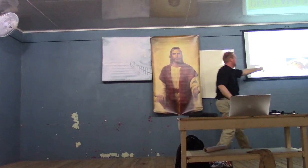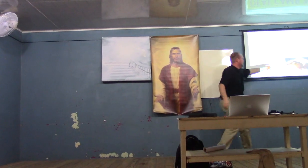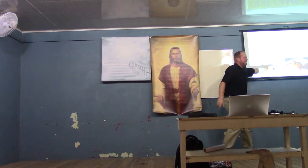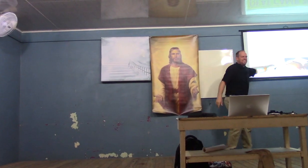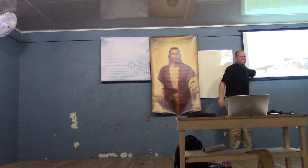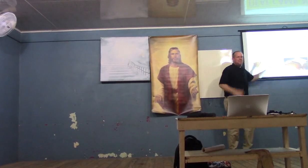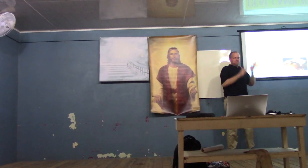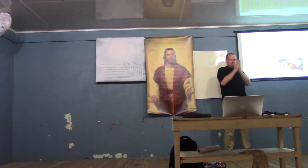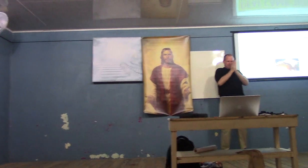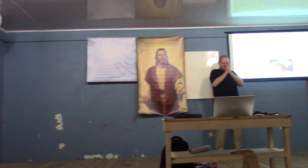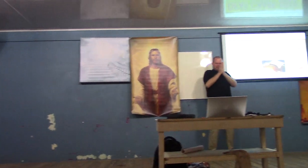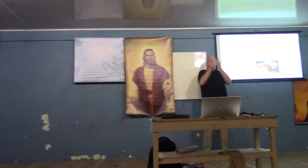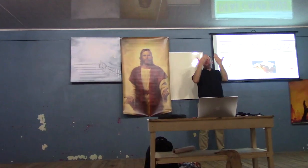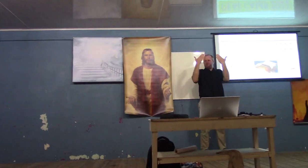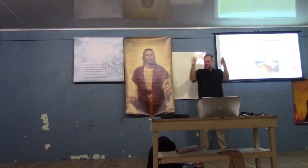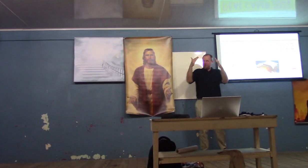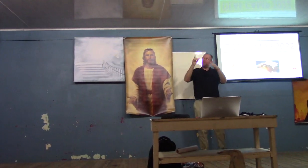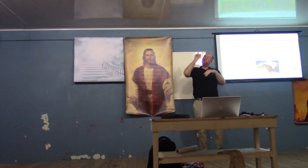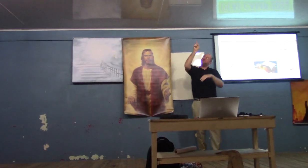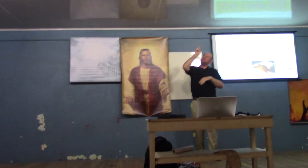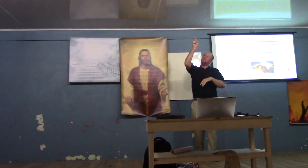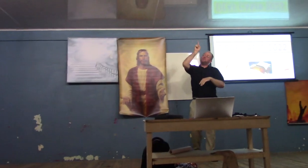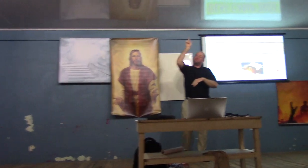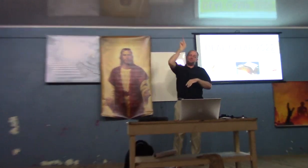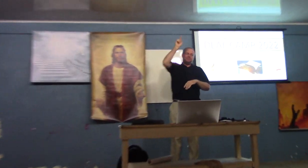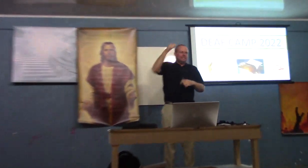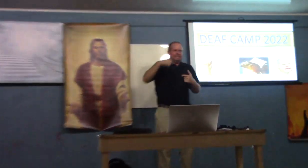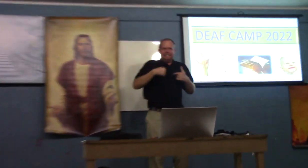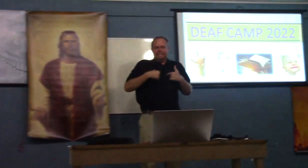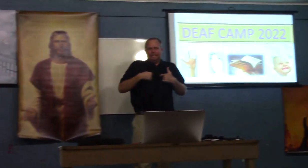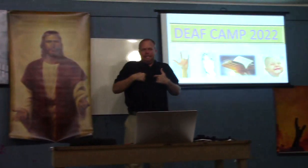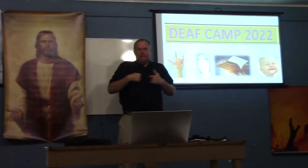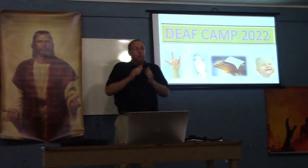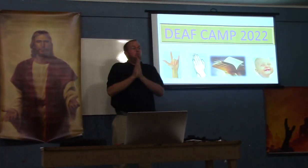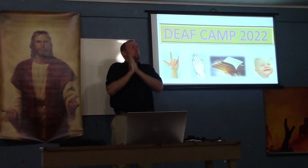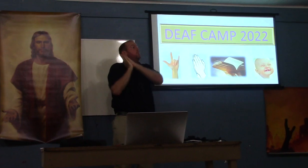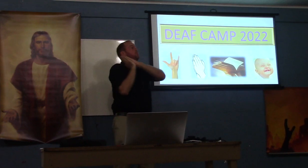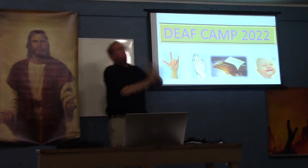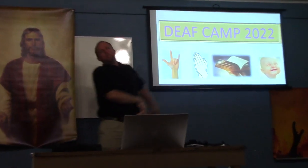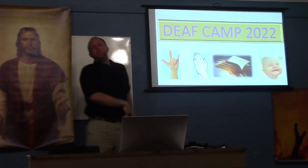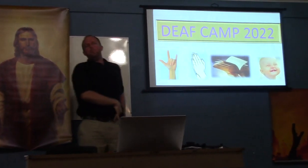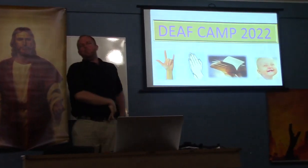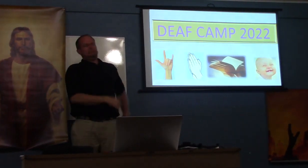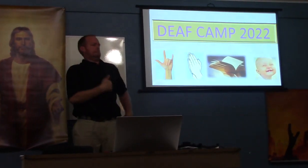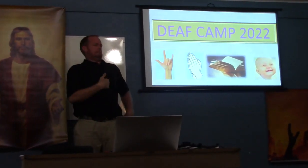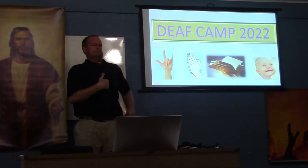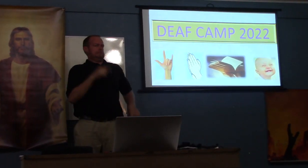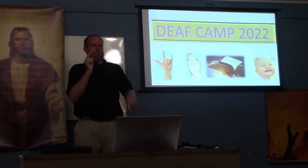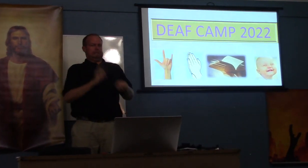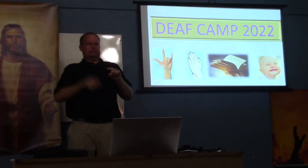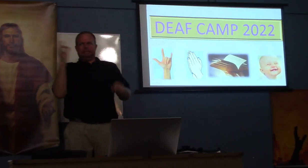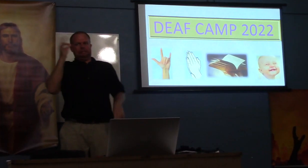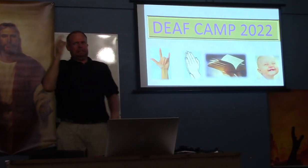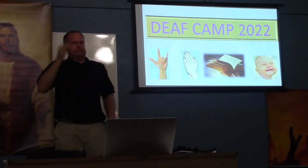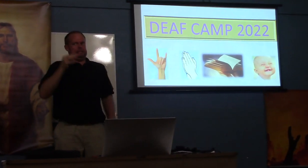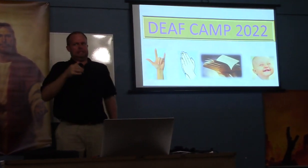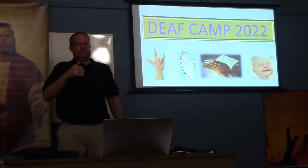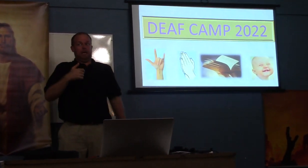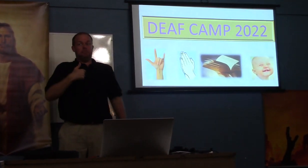And this is prayer. We have prayed now. Let's not ignore prayer. If we